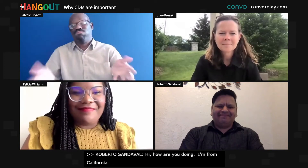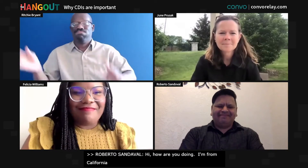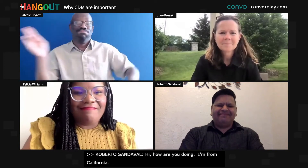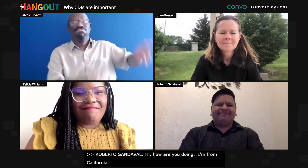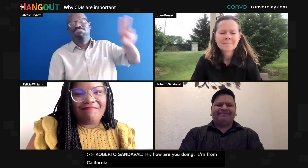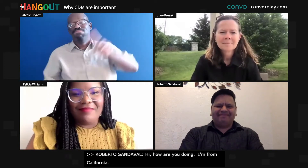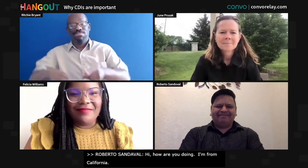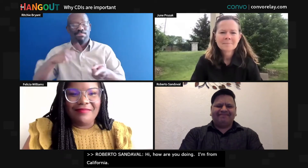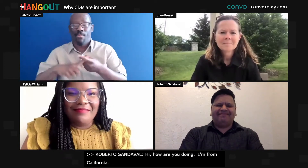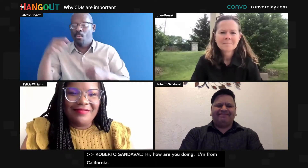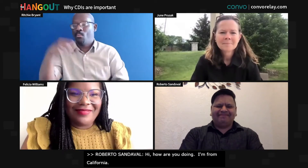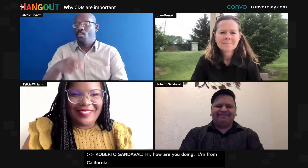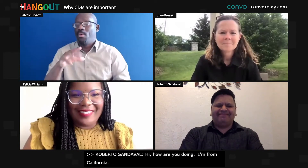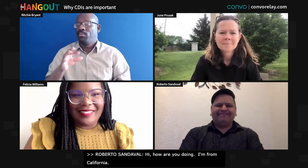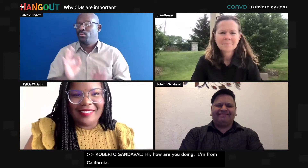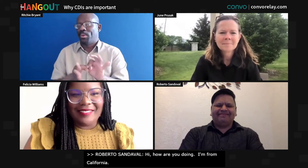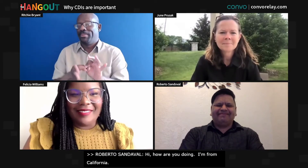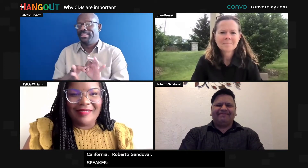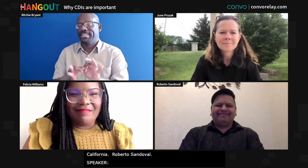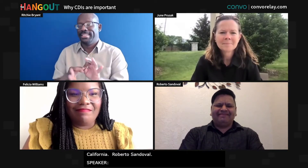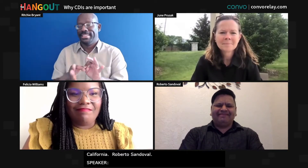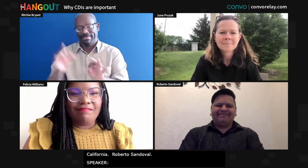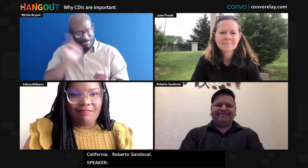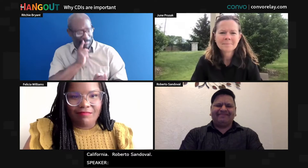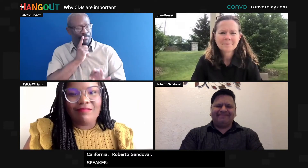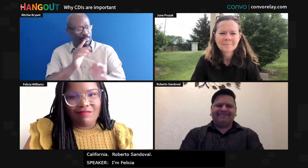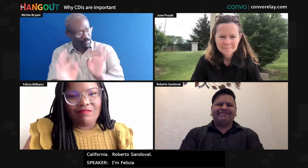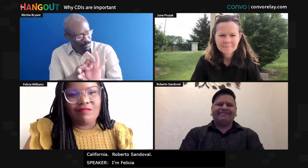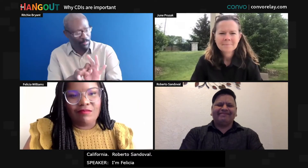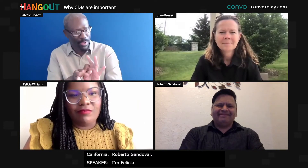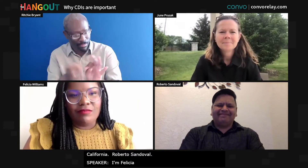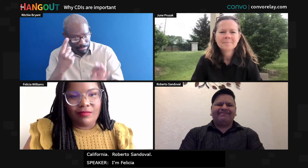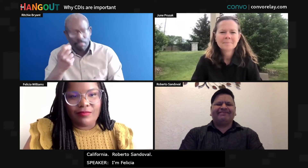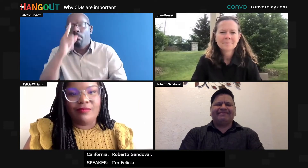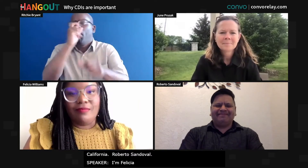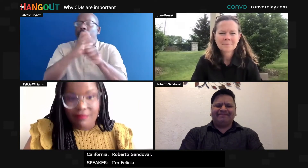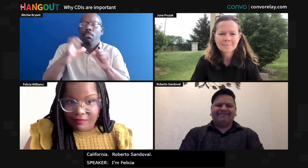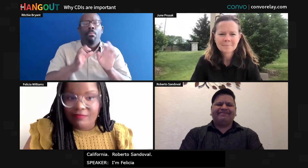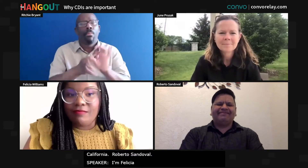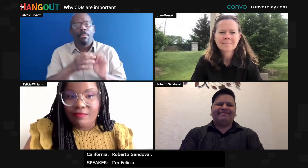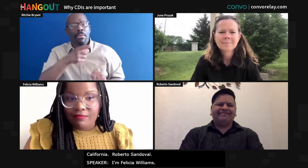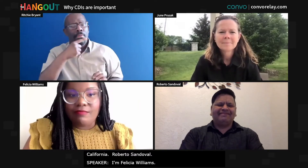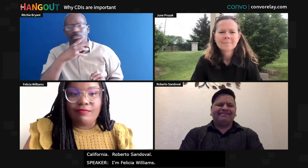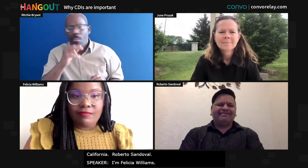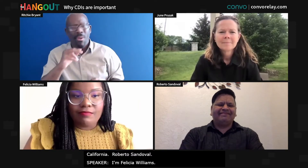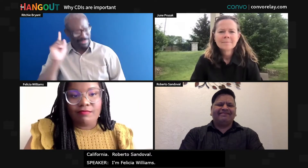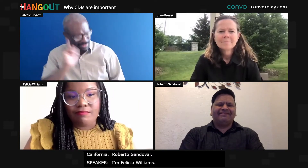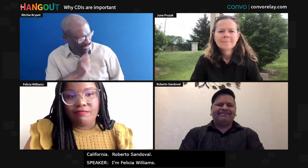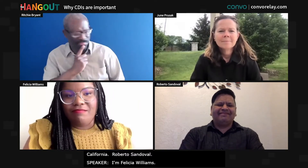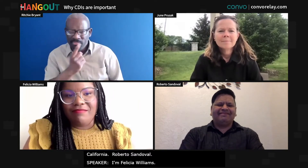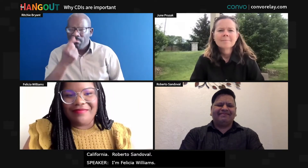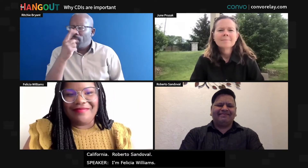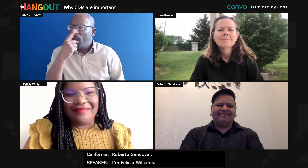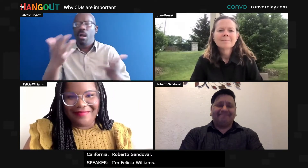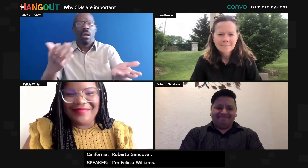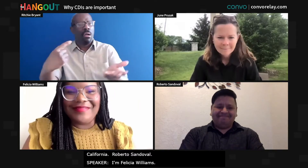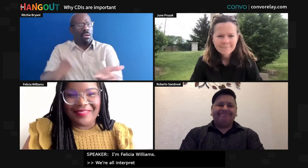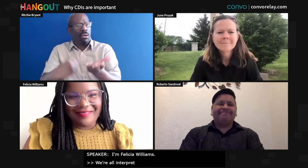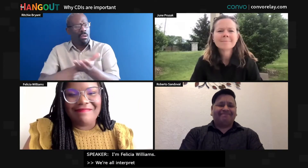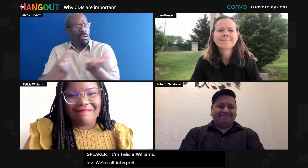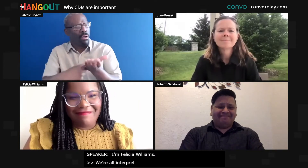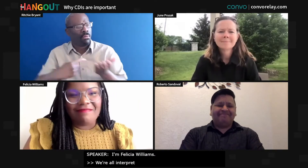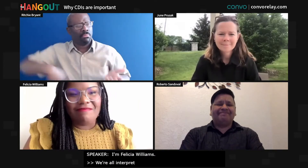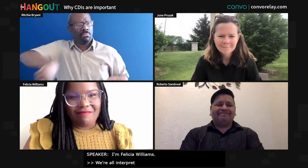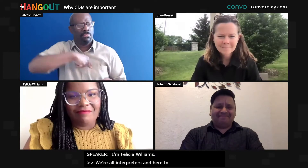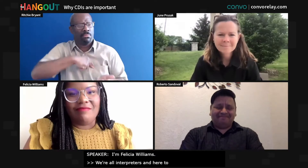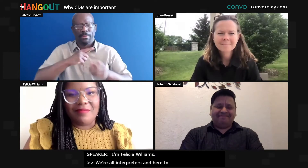Hey, we're all interpreters. We're here to talk about interpreting, especially deaf interpreters. We're not